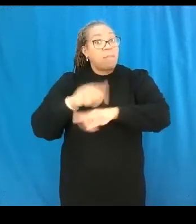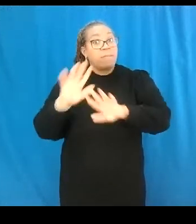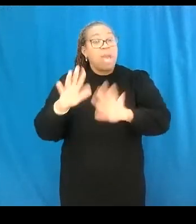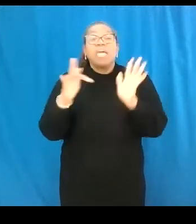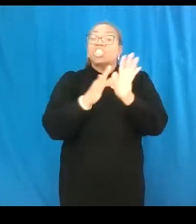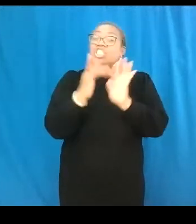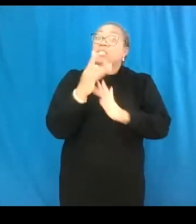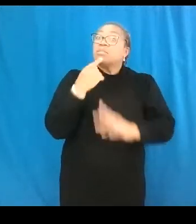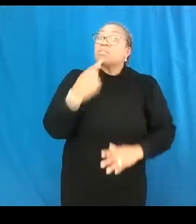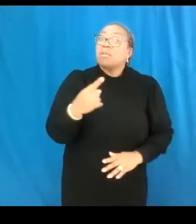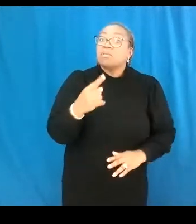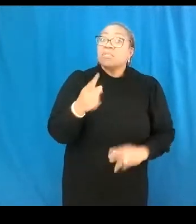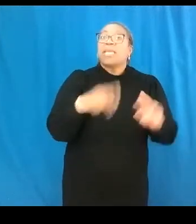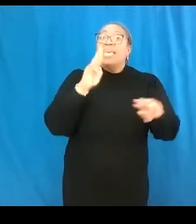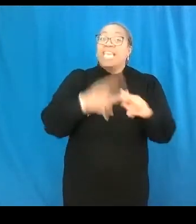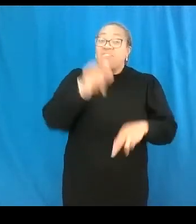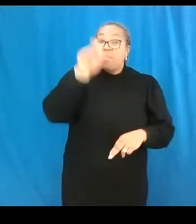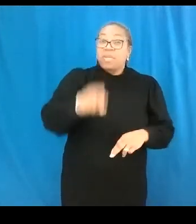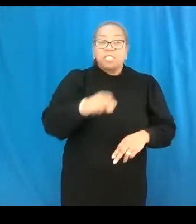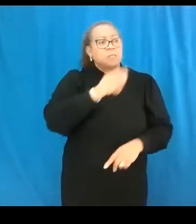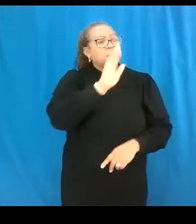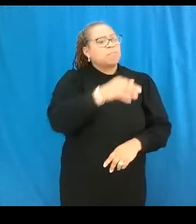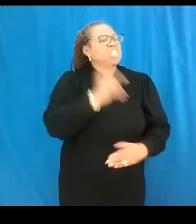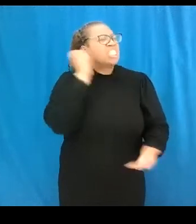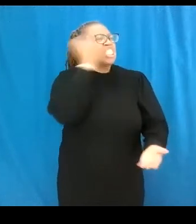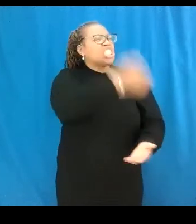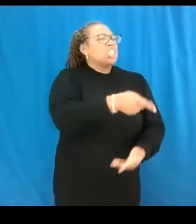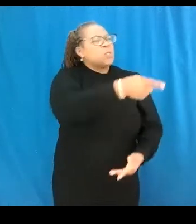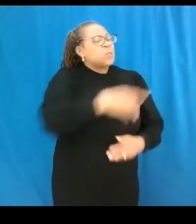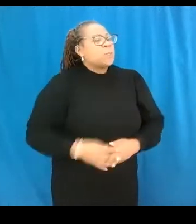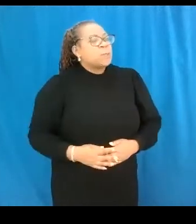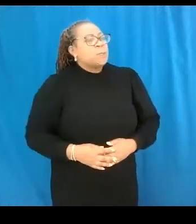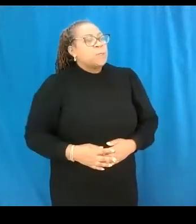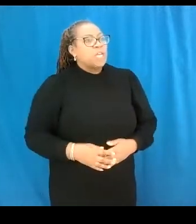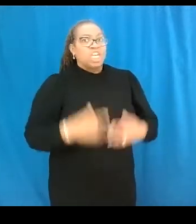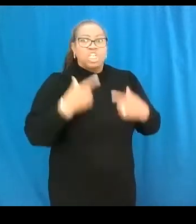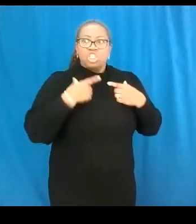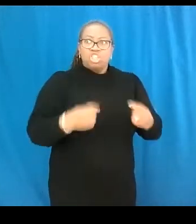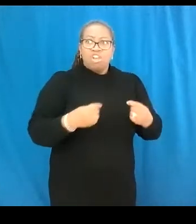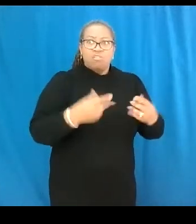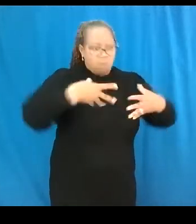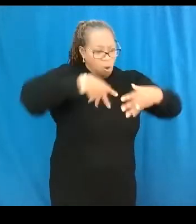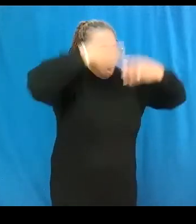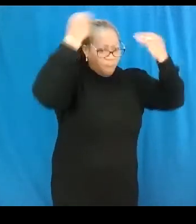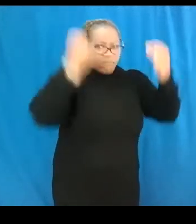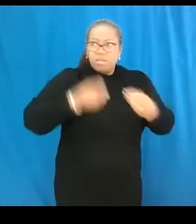if someone is suing you, if someone is trying to gain from you, don't just give them your shirt,